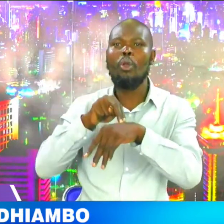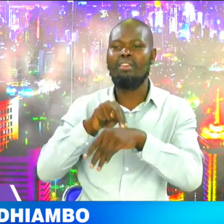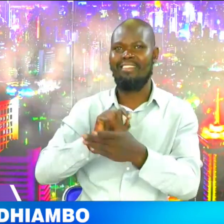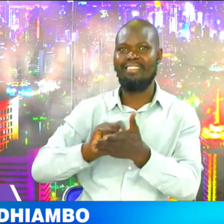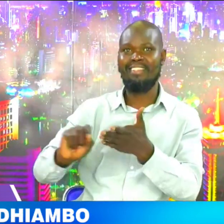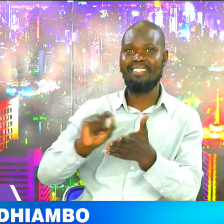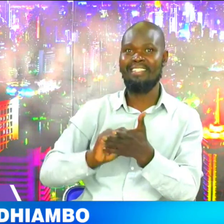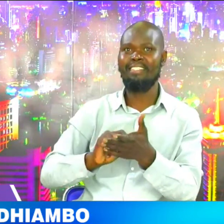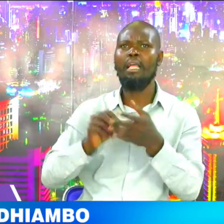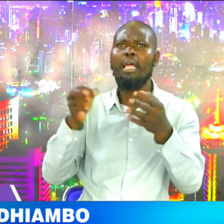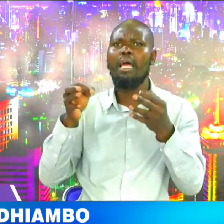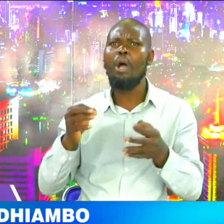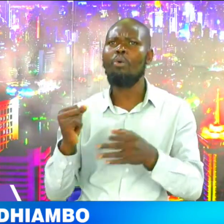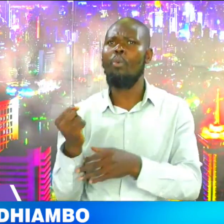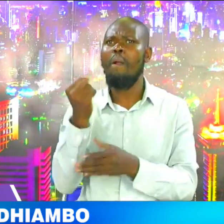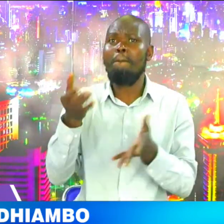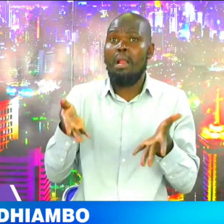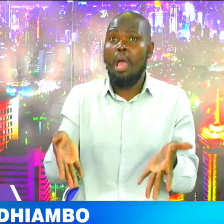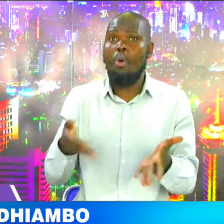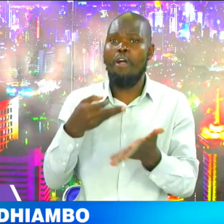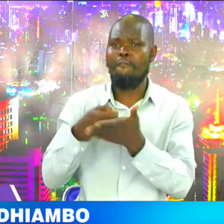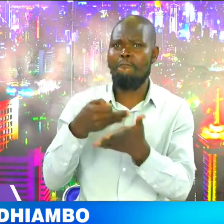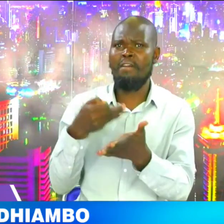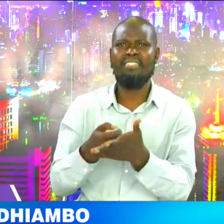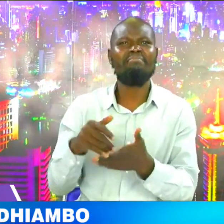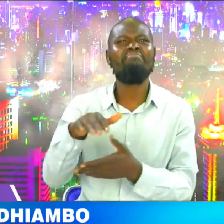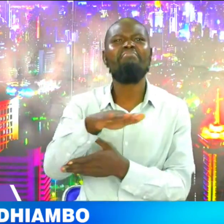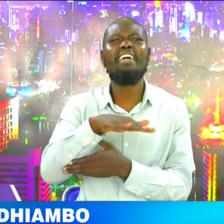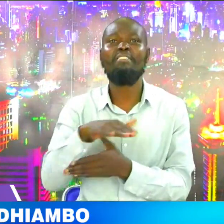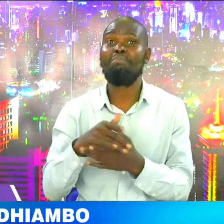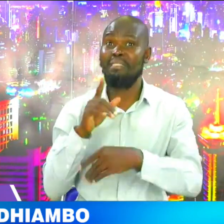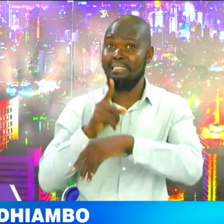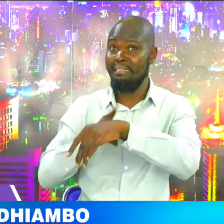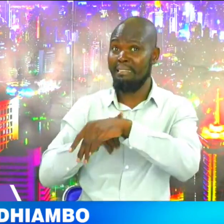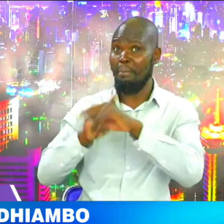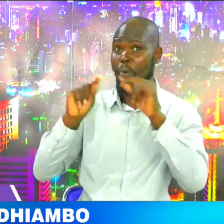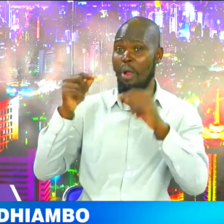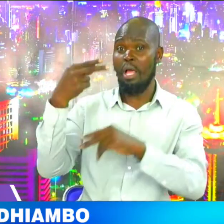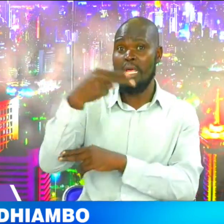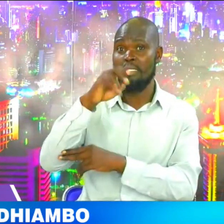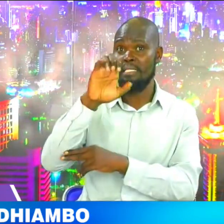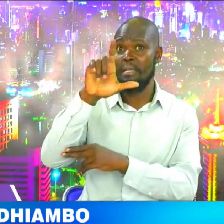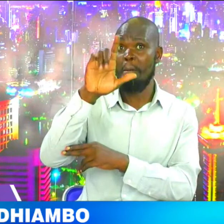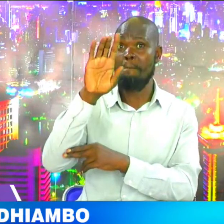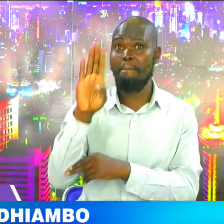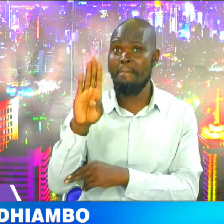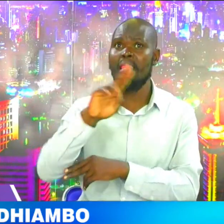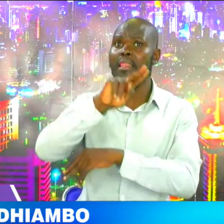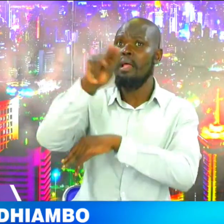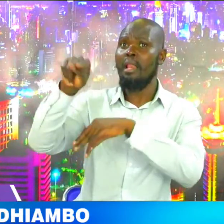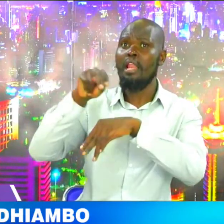to budgetary cut by the National Treasury in the wake of the current financial crunch.